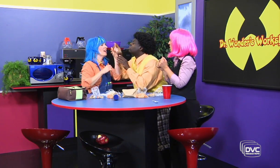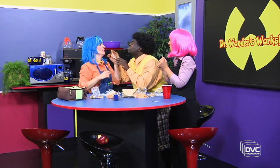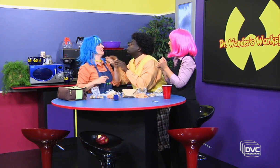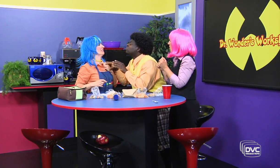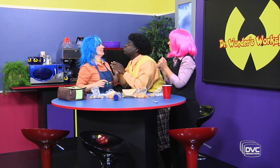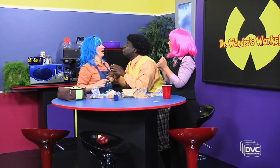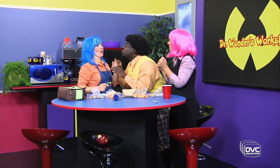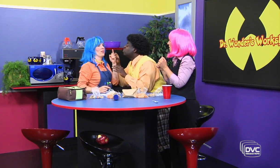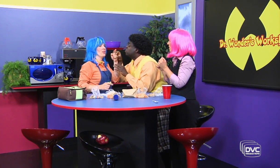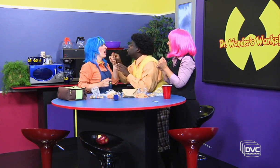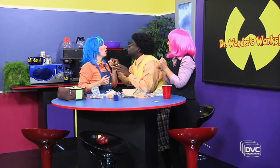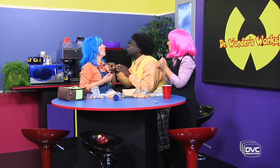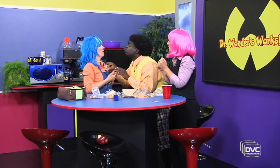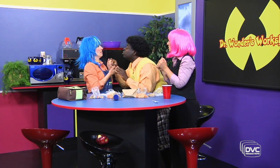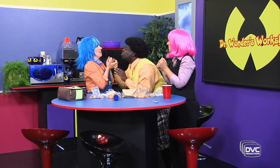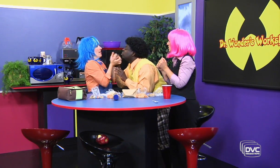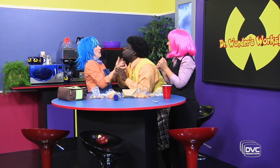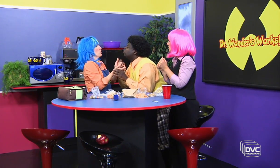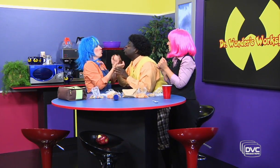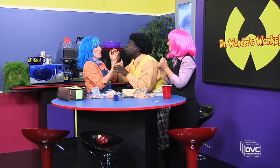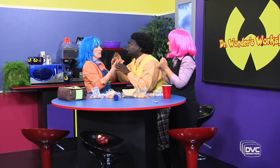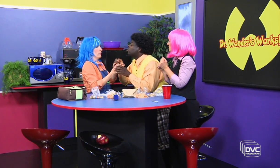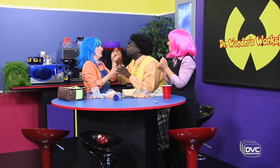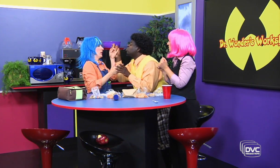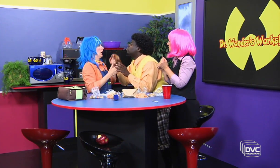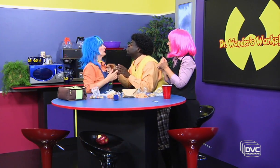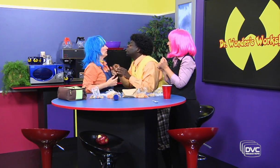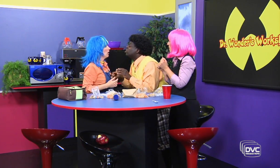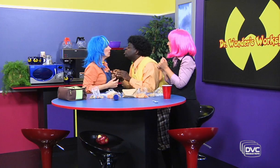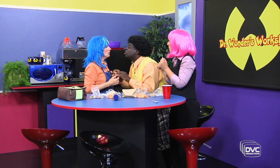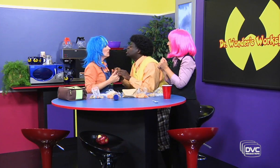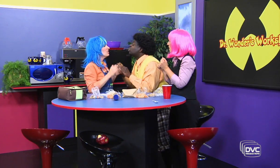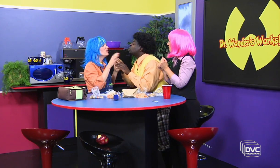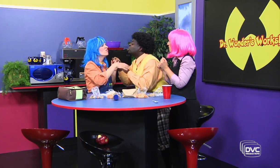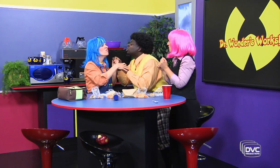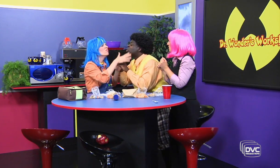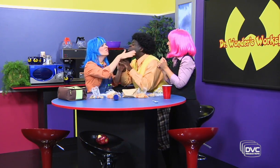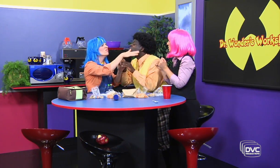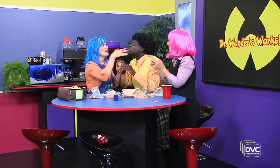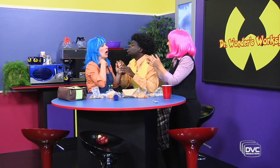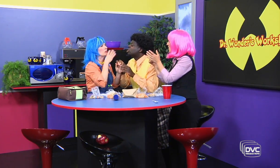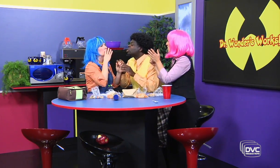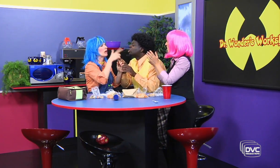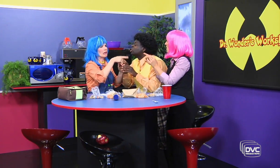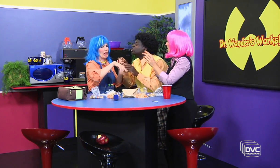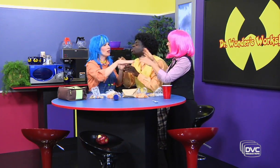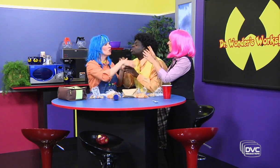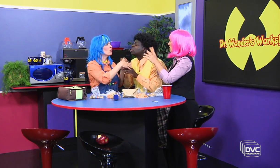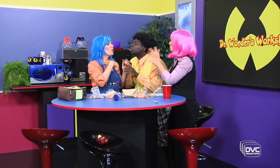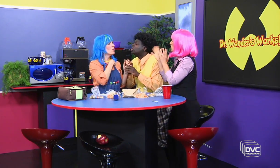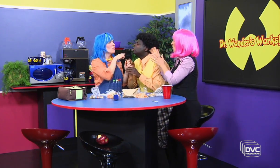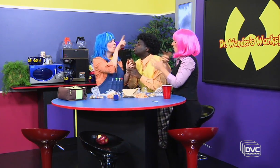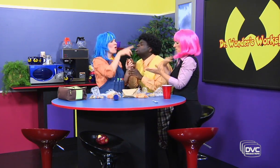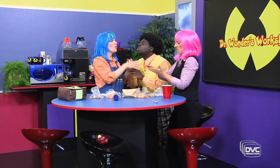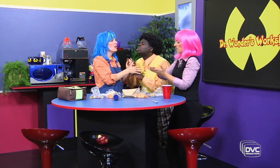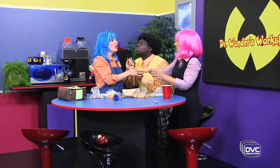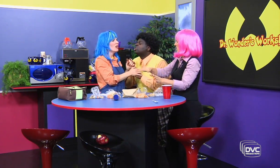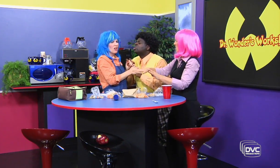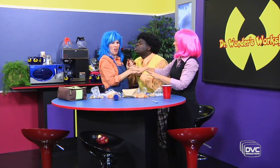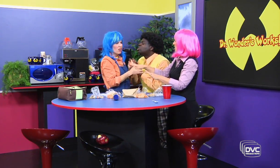there. I'll help you find Dr. Wonder. Sure. We'll talk about this some more later. Okay, sure. I'll